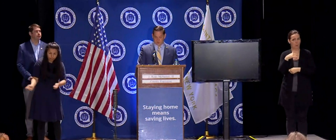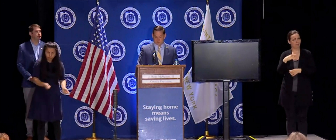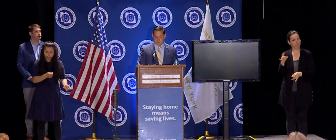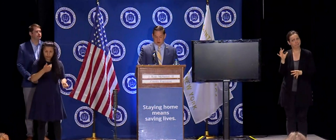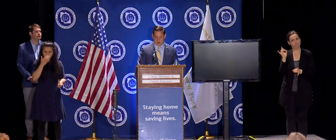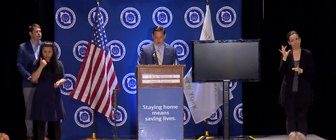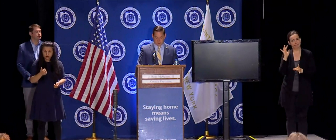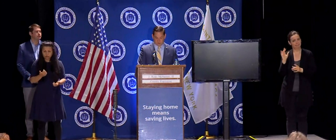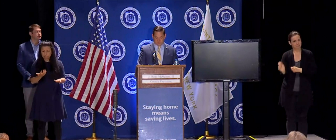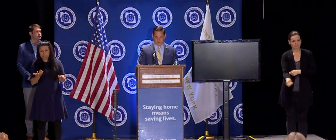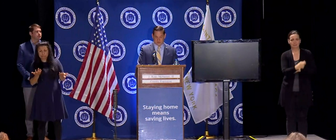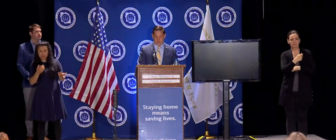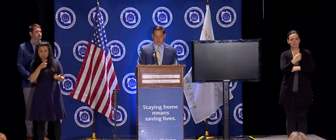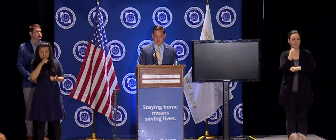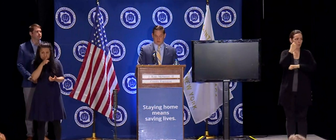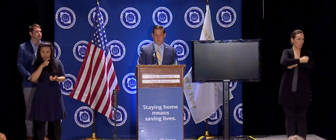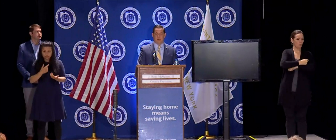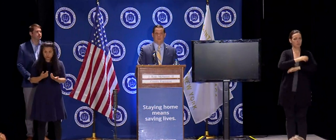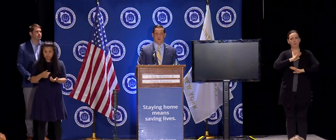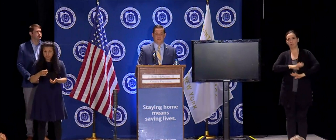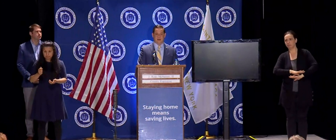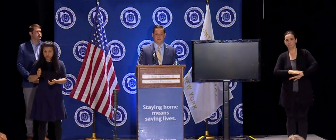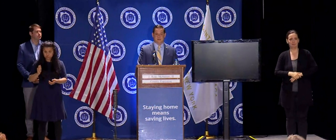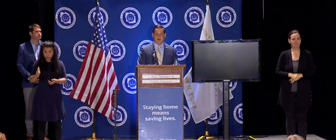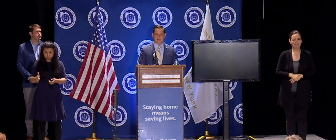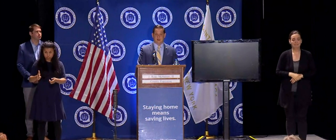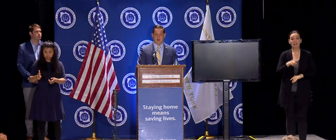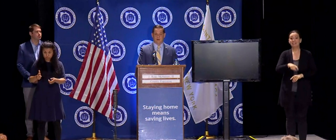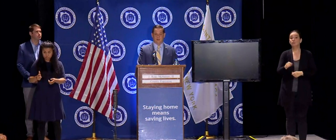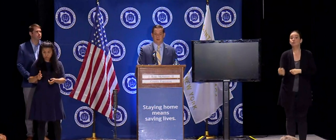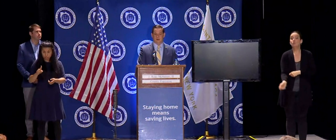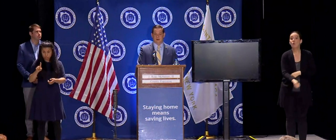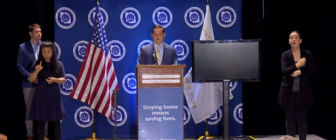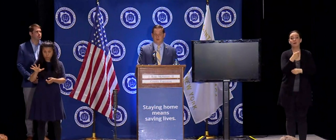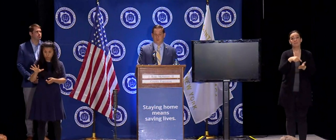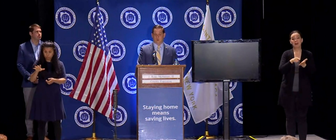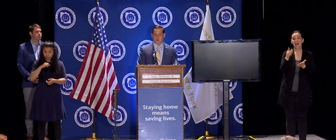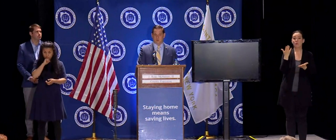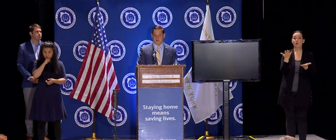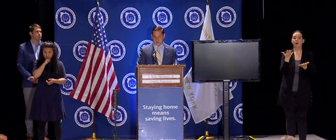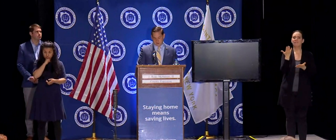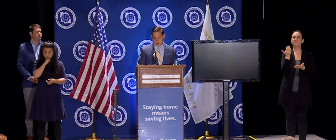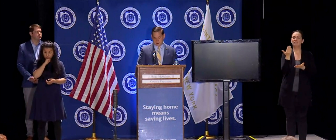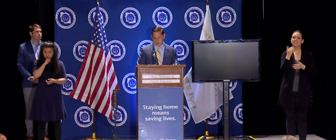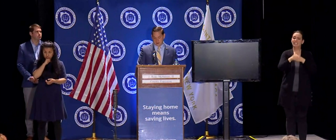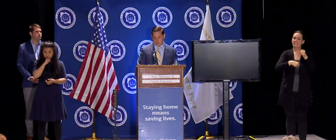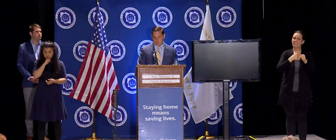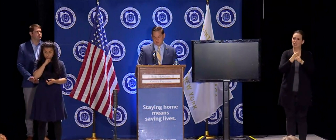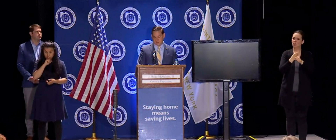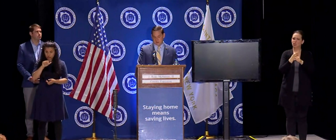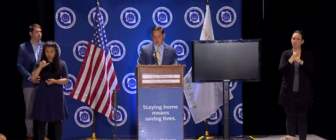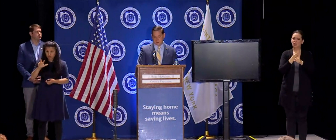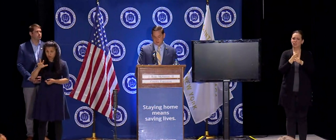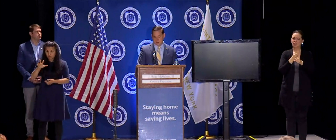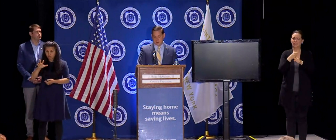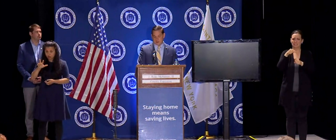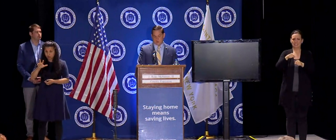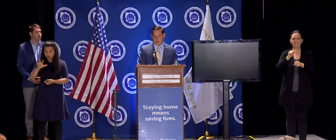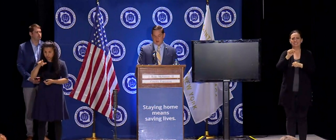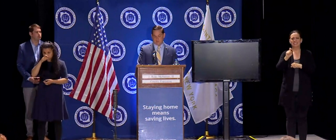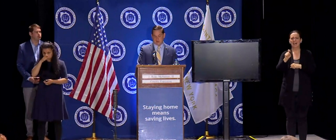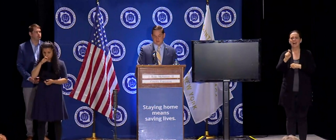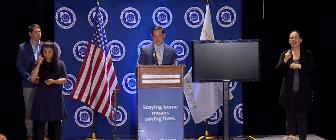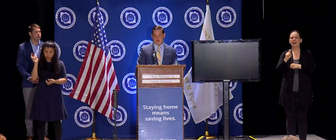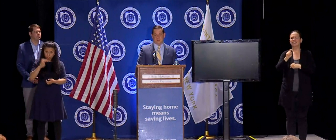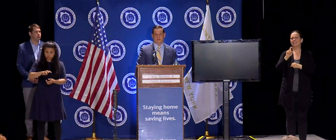golf course was paying over 15 years property taxes, town of Onondaga County, the Liverpool School District, and the town of Clay. Over 15 years, they